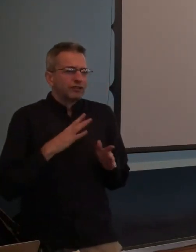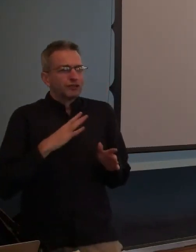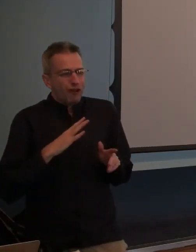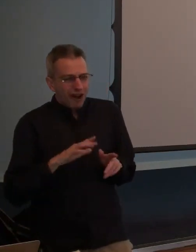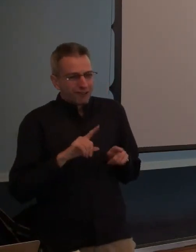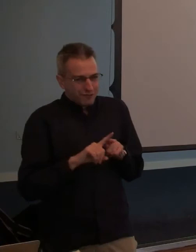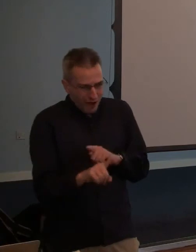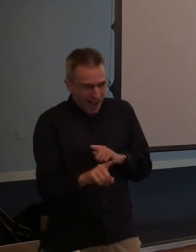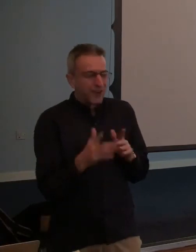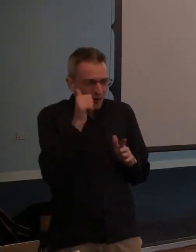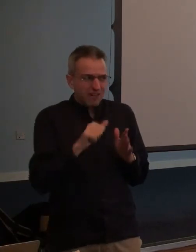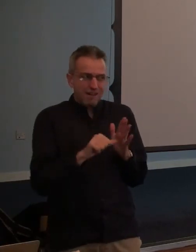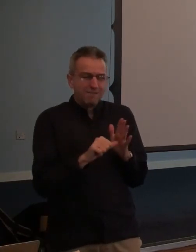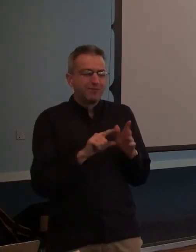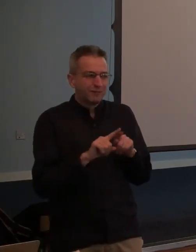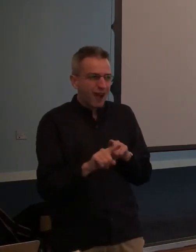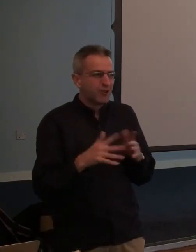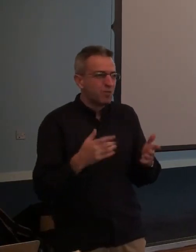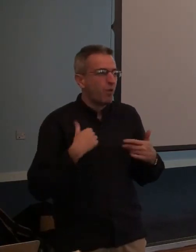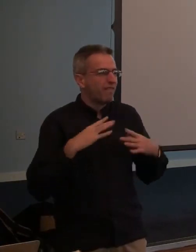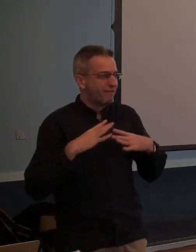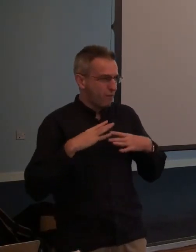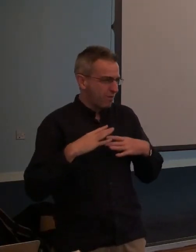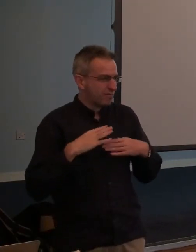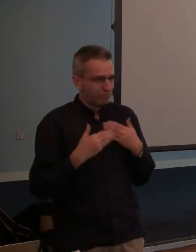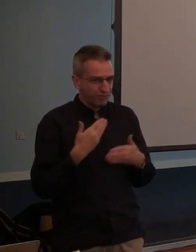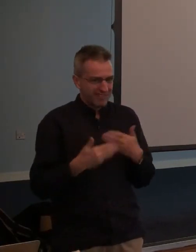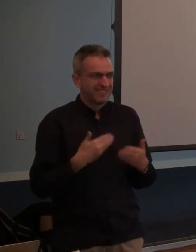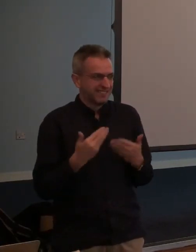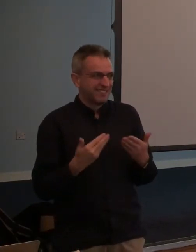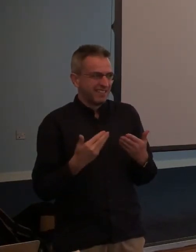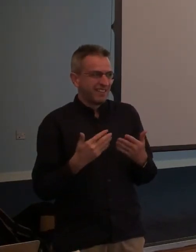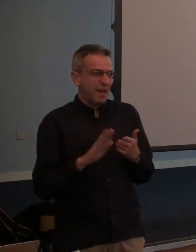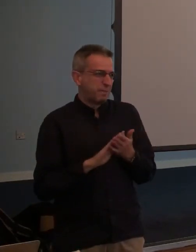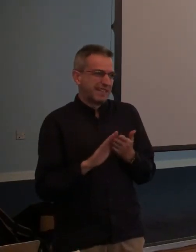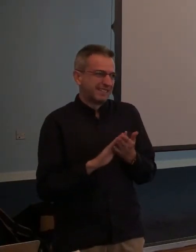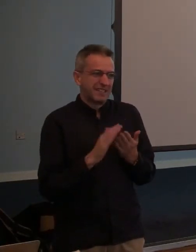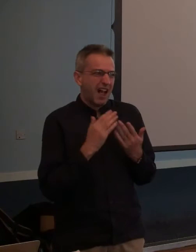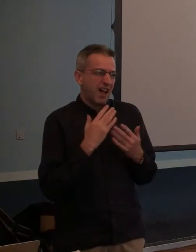this. I know it's a bit difficult, but I will try to be as informal as possible.